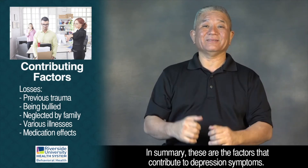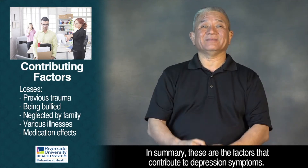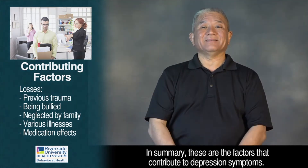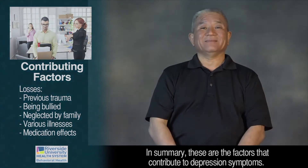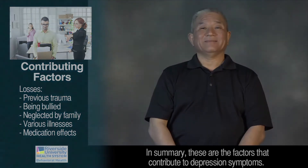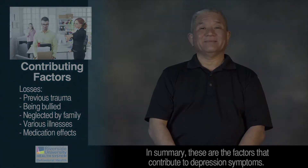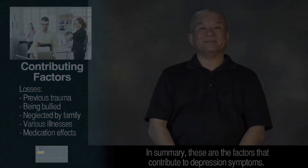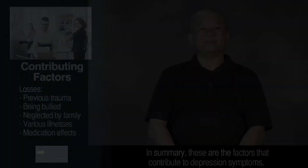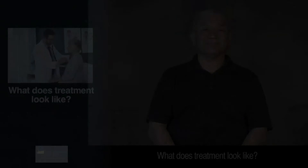symptoms.